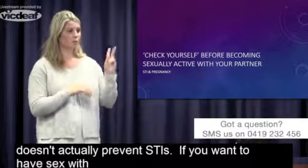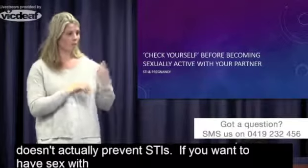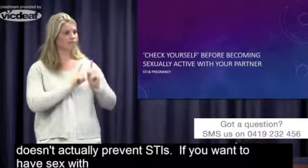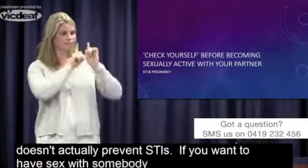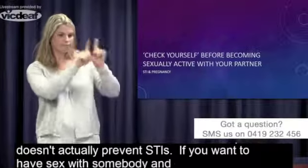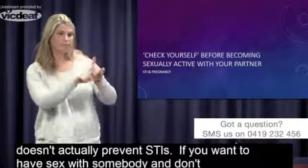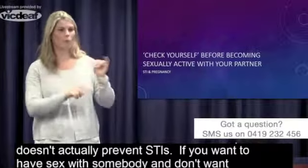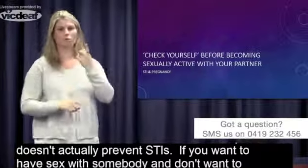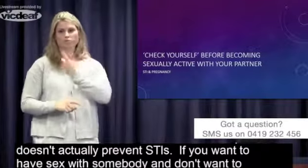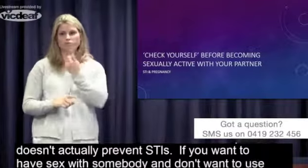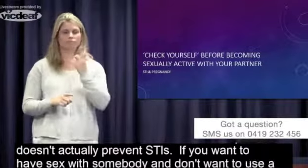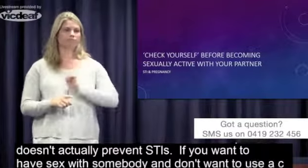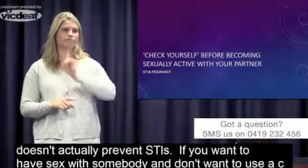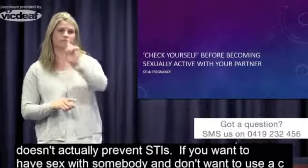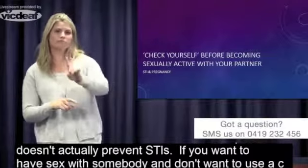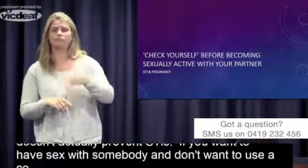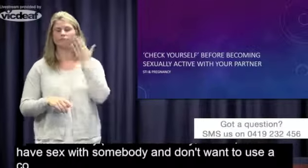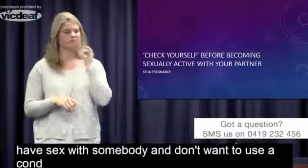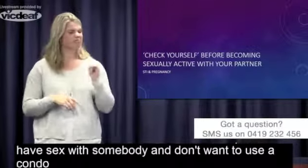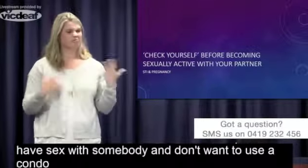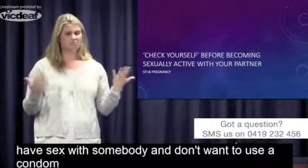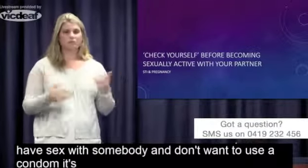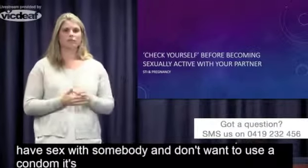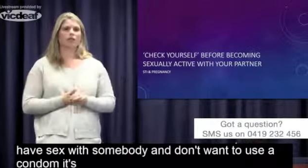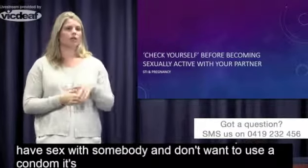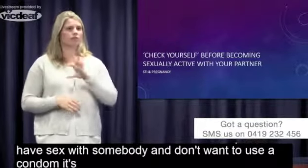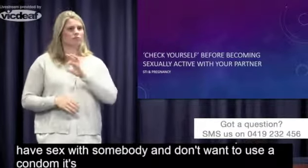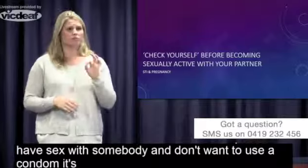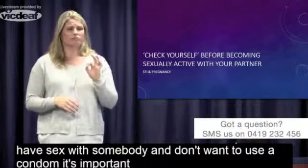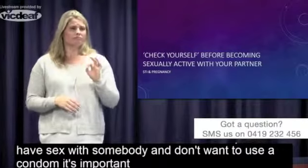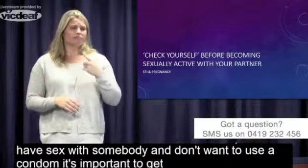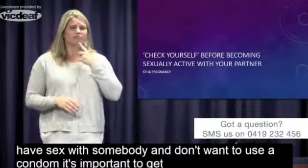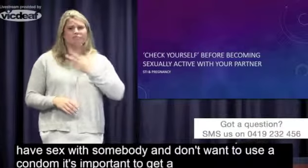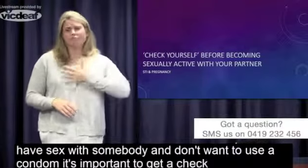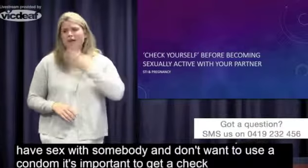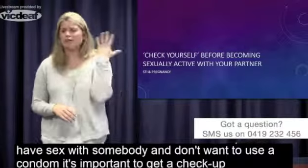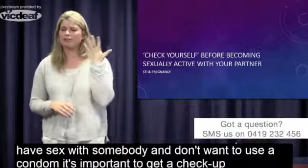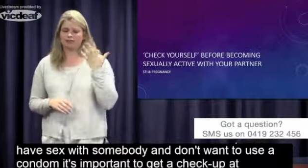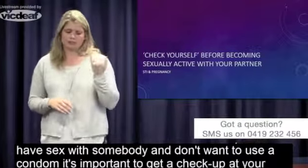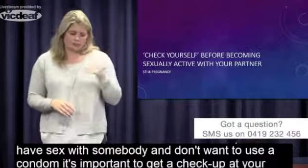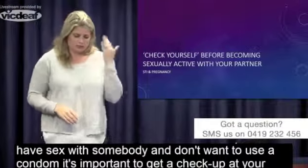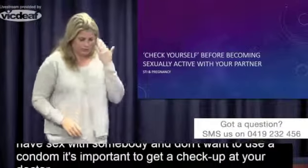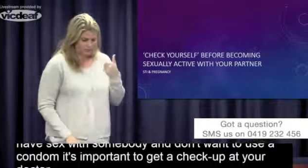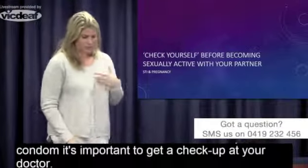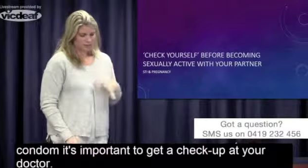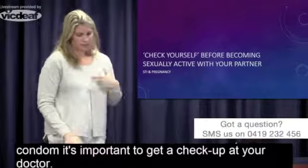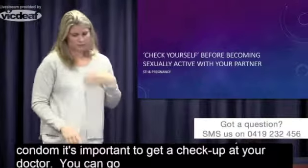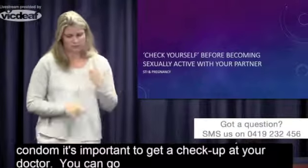get a checkup. It's important that both of you go along. You can go independently or together and have a chat with your doctor. And it's not an